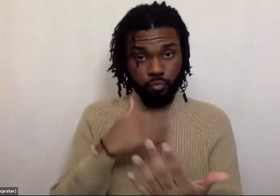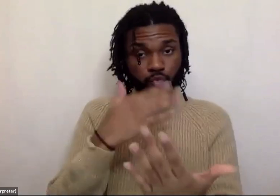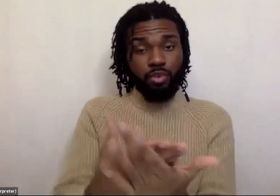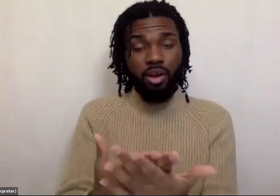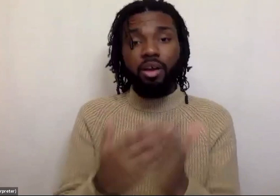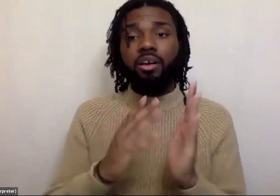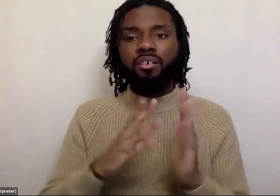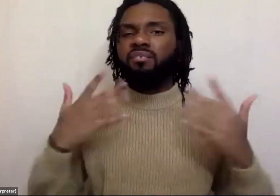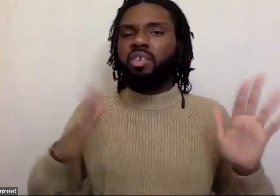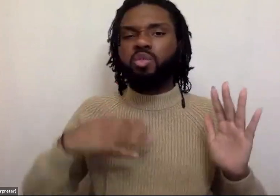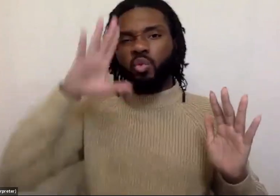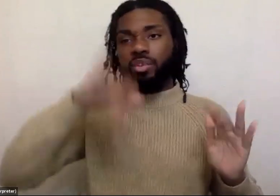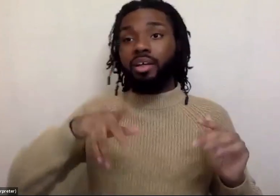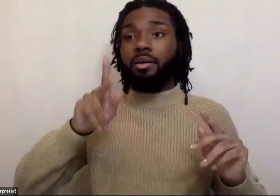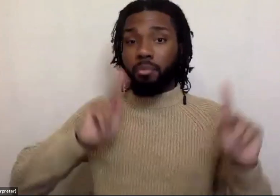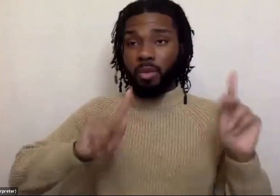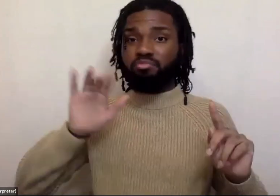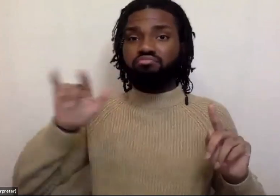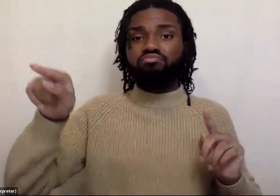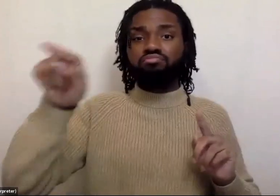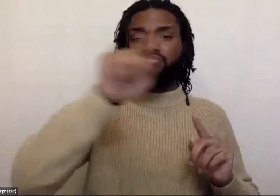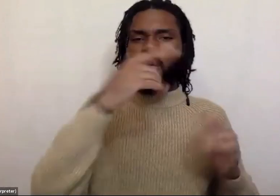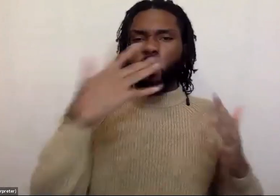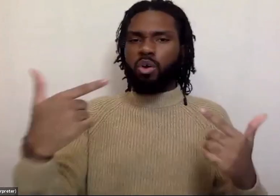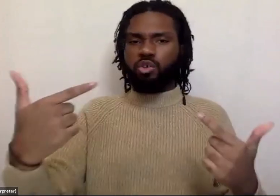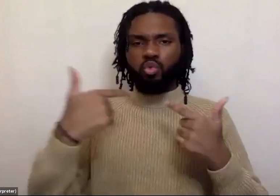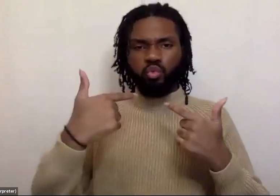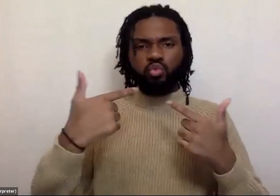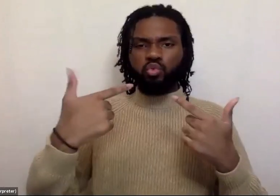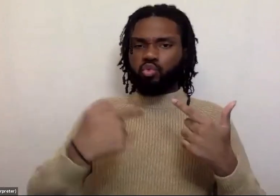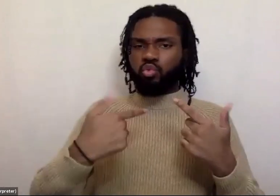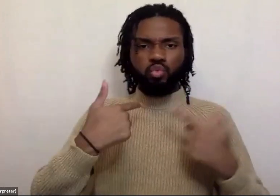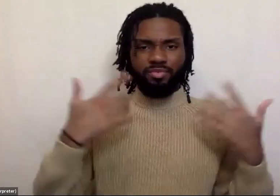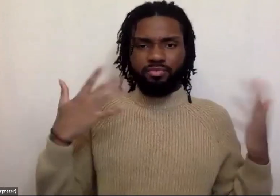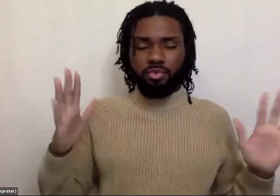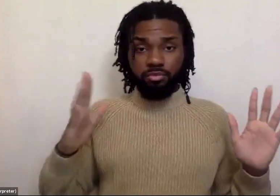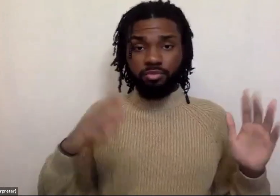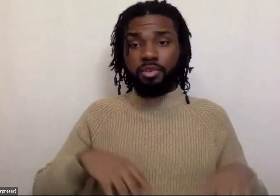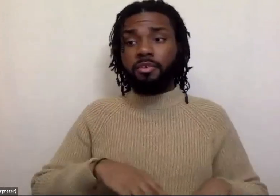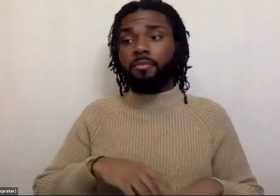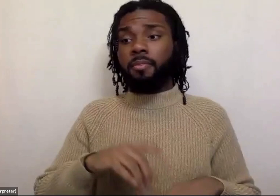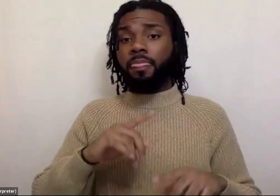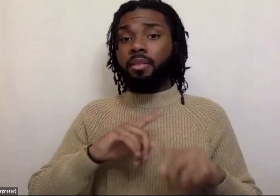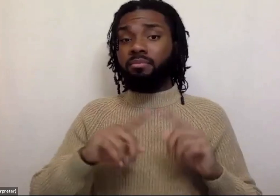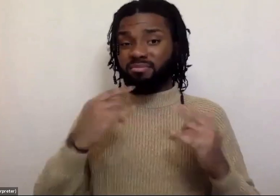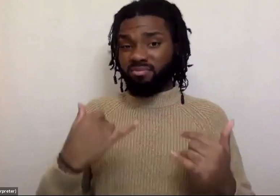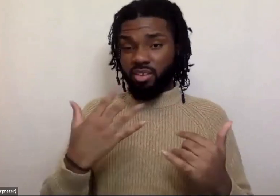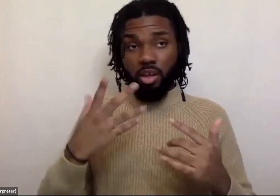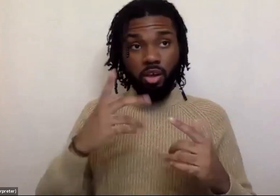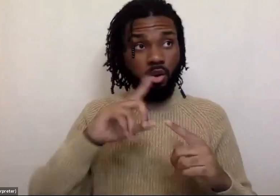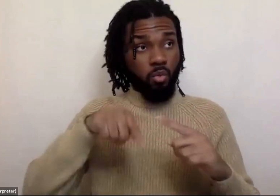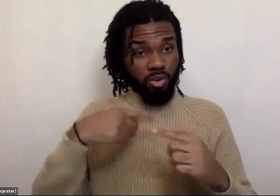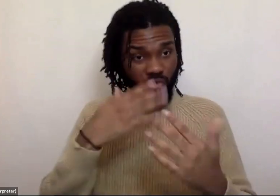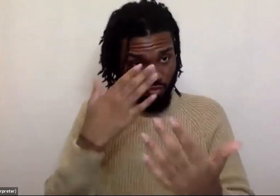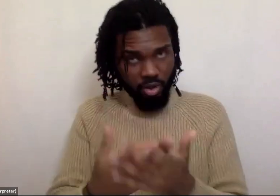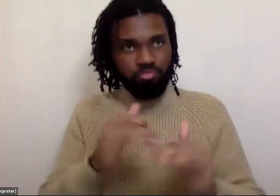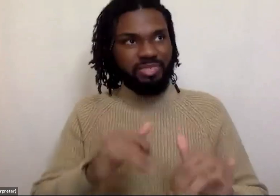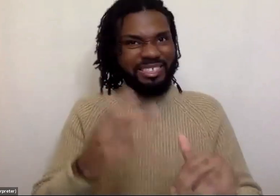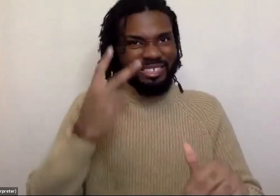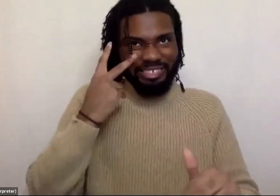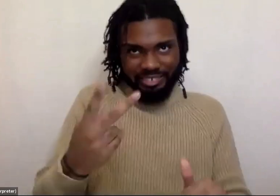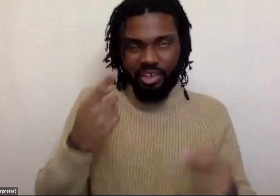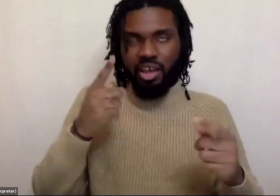you. You know that, because but to actually be in a position where they really try and do that is like, what? You